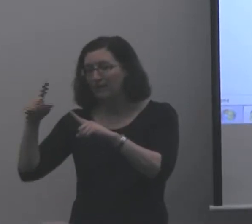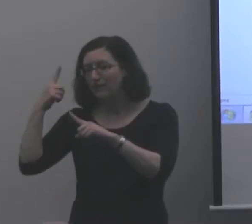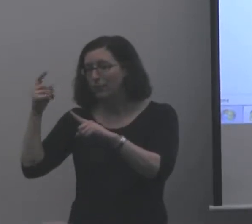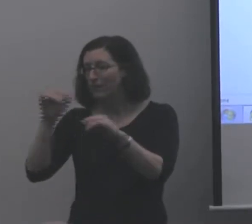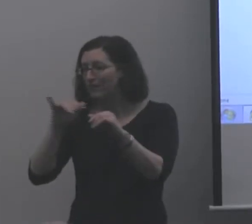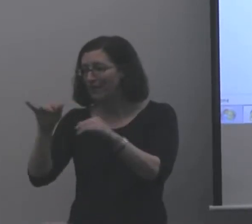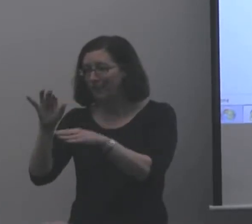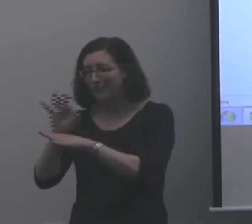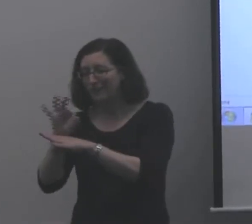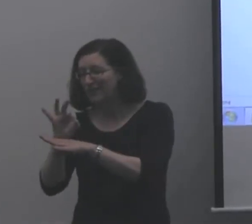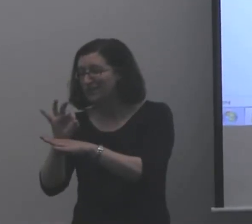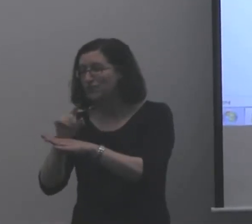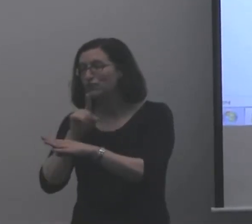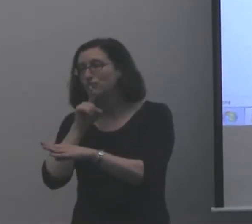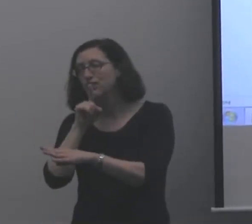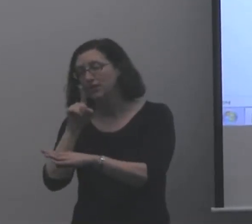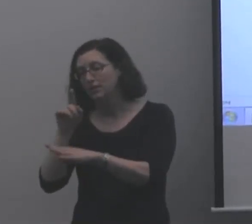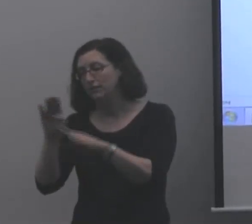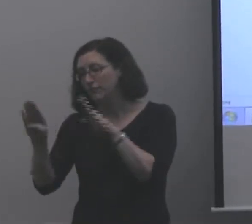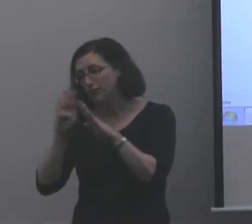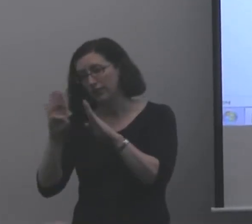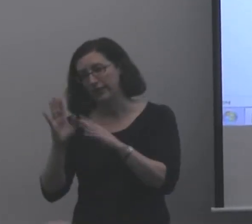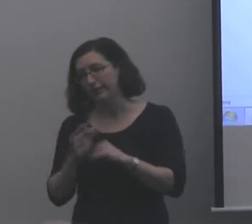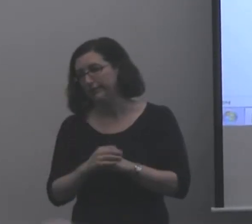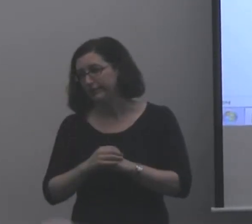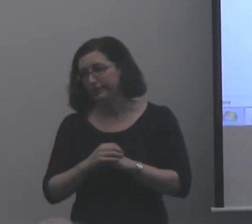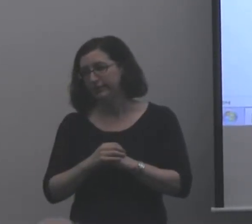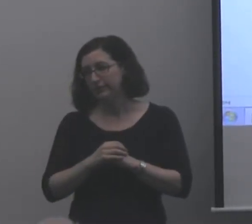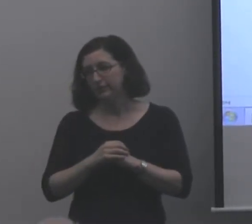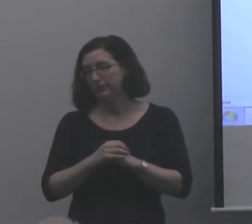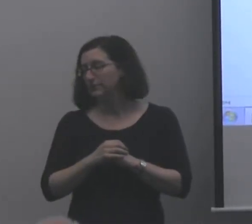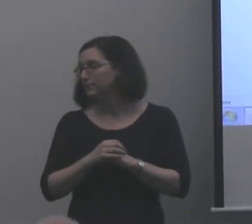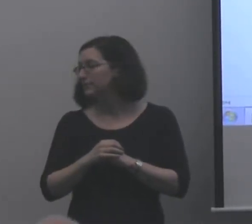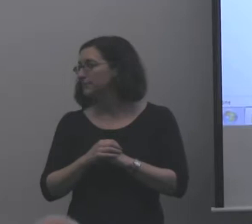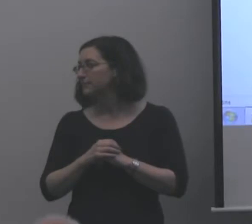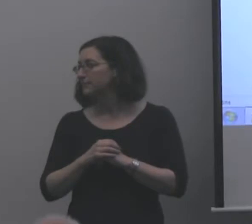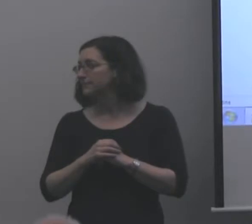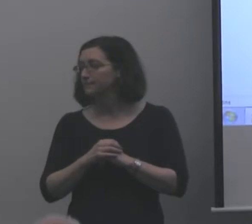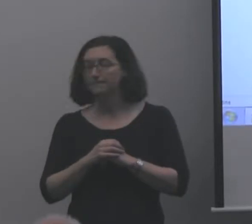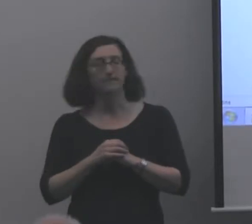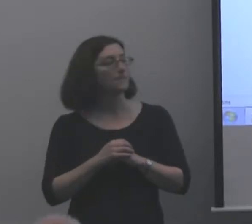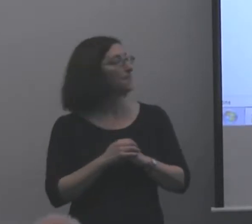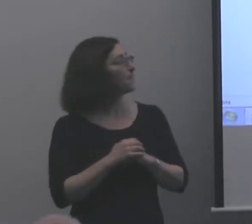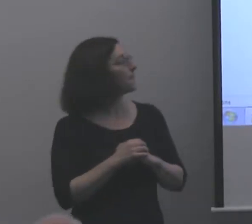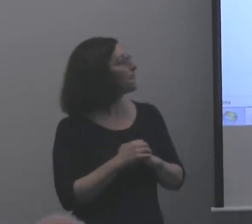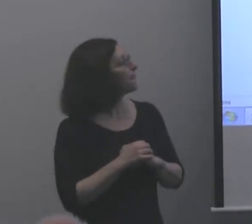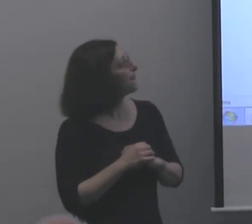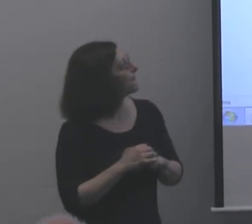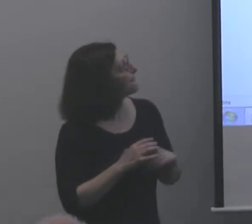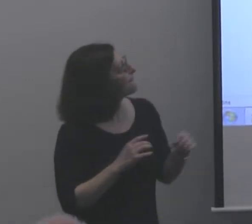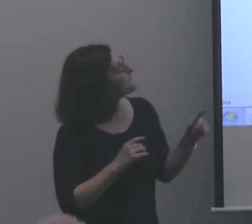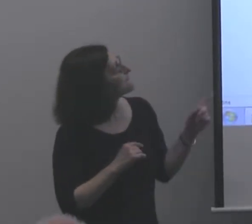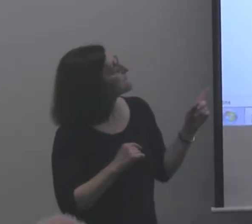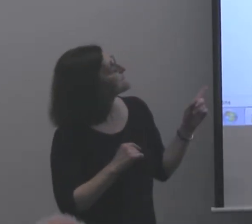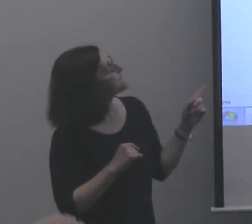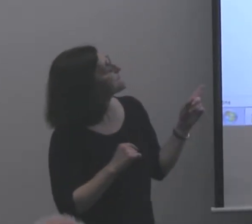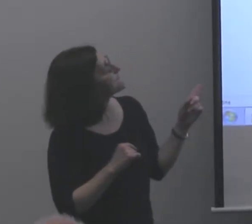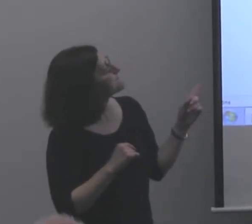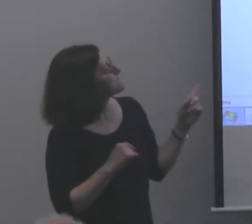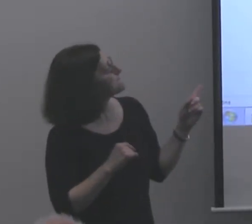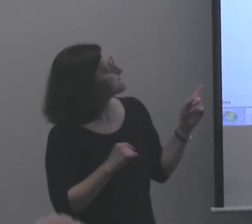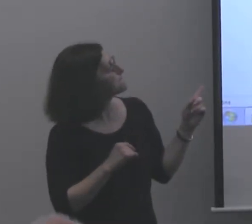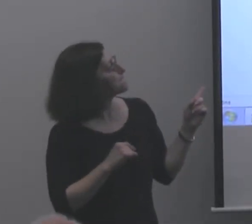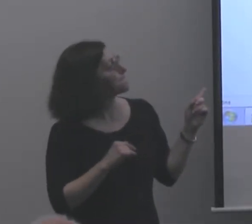same functions, and it's very frustrating. Blank. Entering application region. Link toggle screen reader support. Blank. File unavailable.